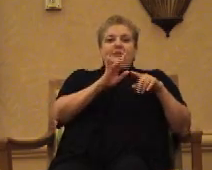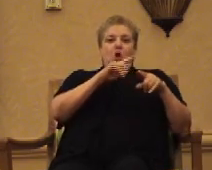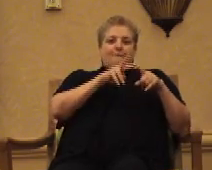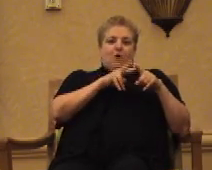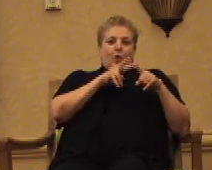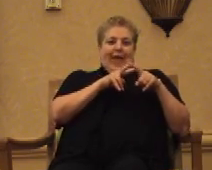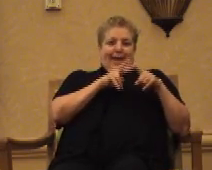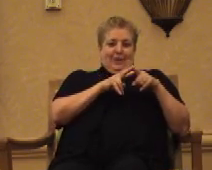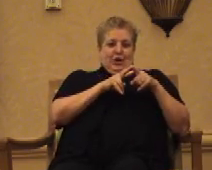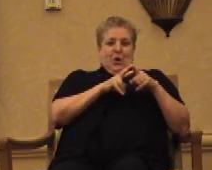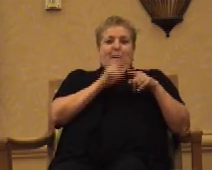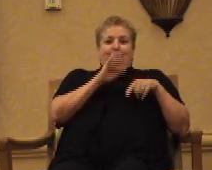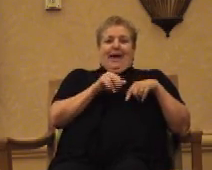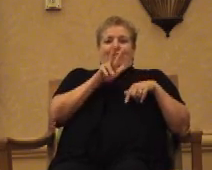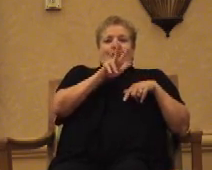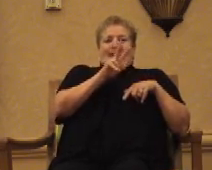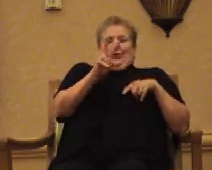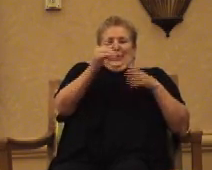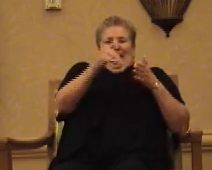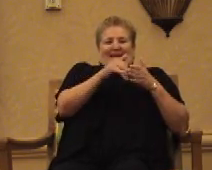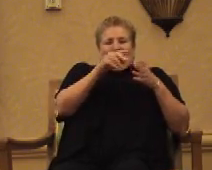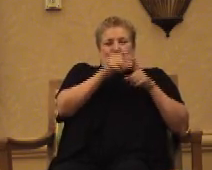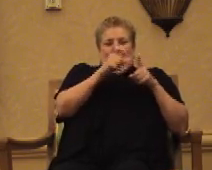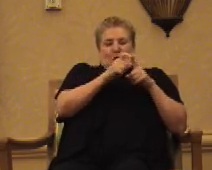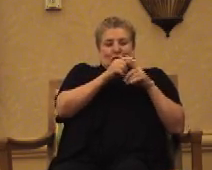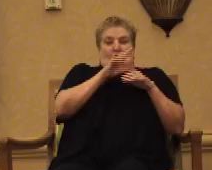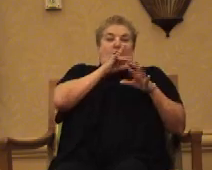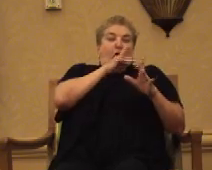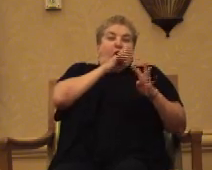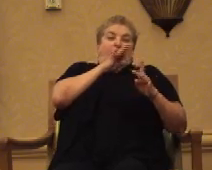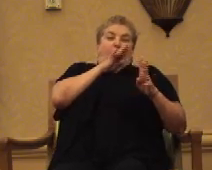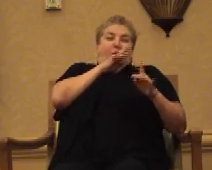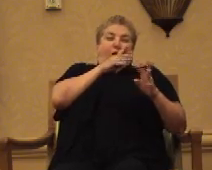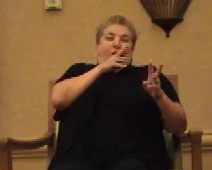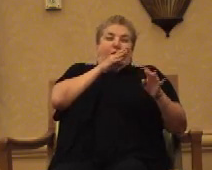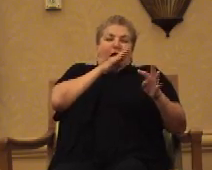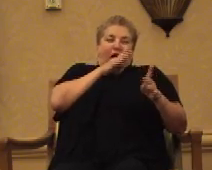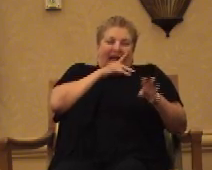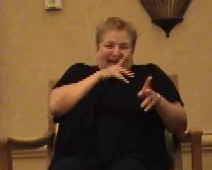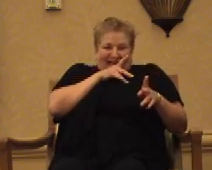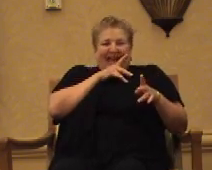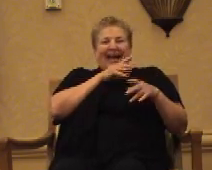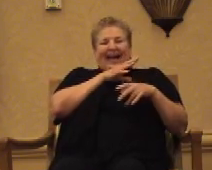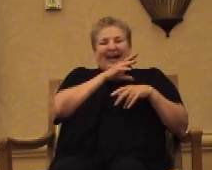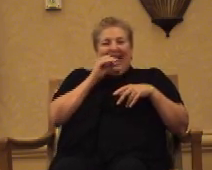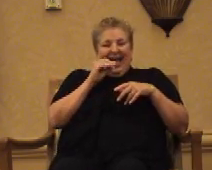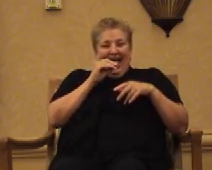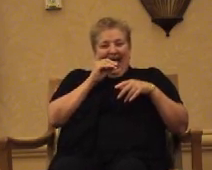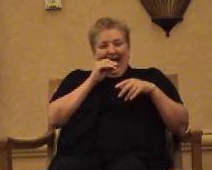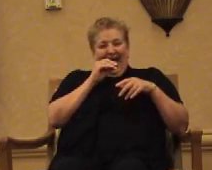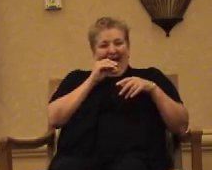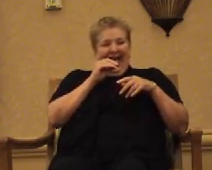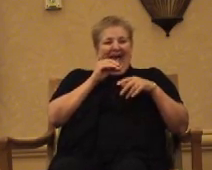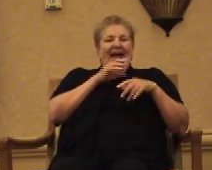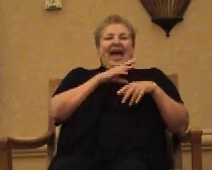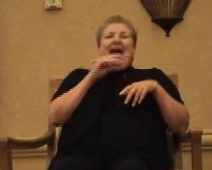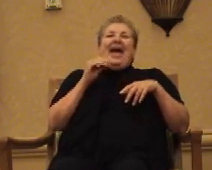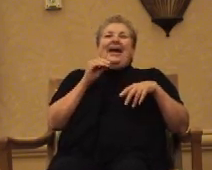32,000 words. And it takes lazy, uninspired